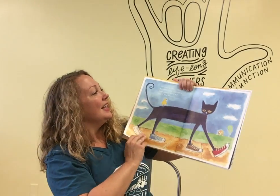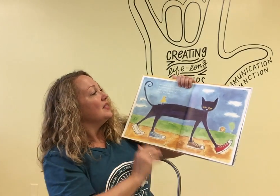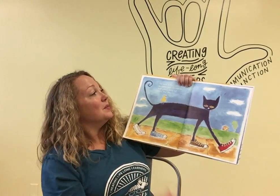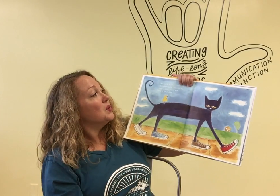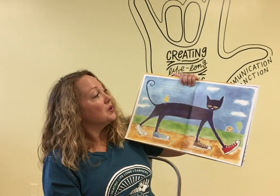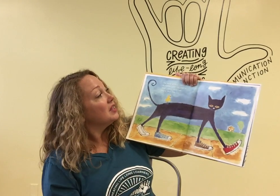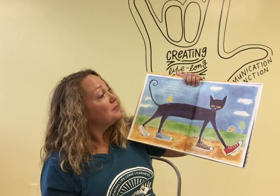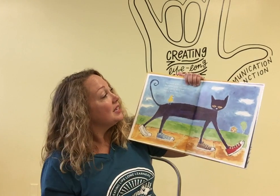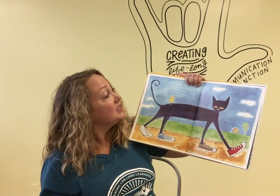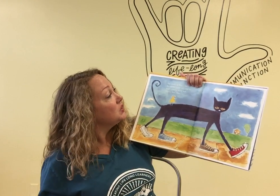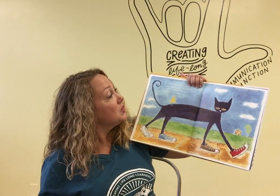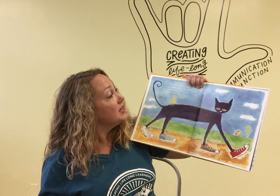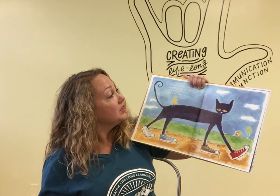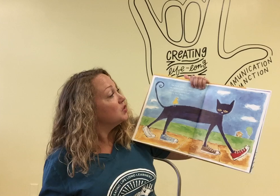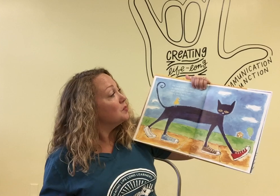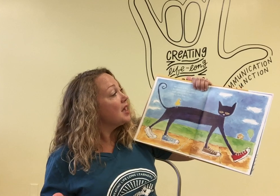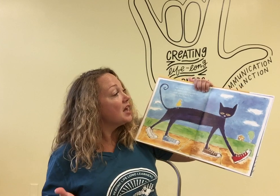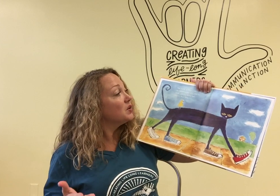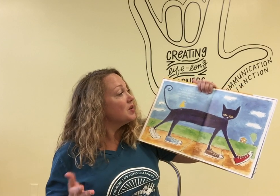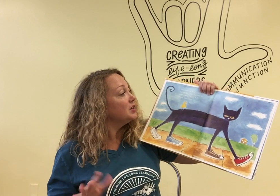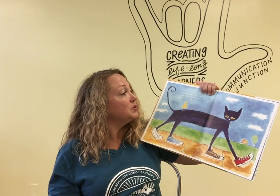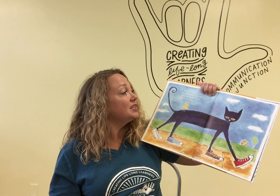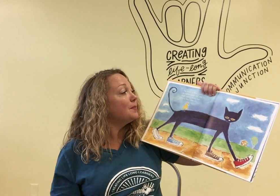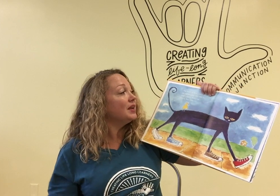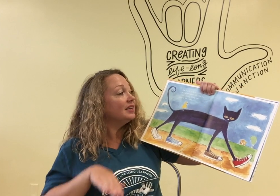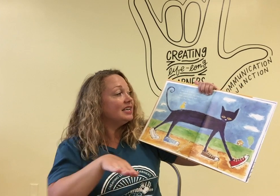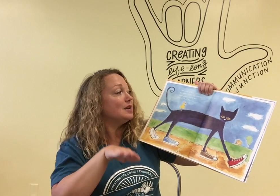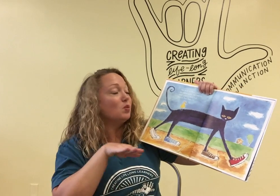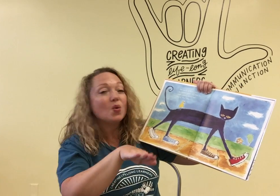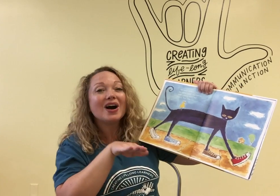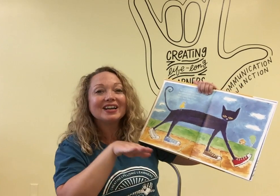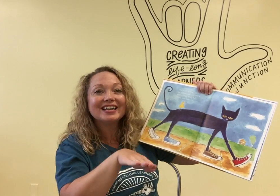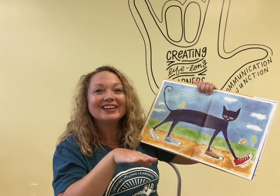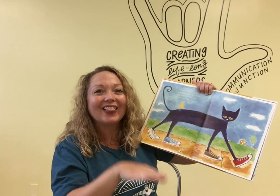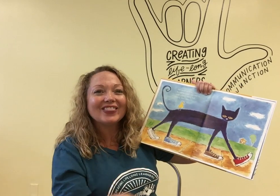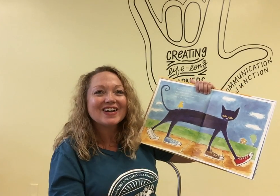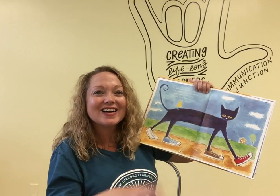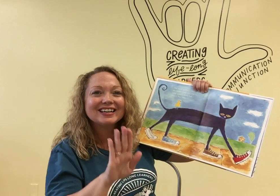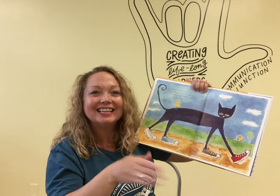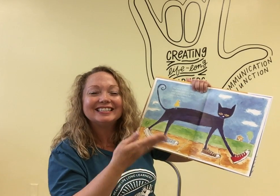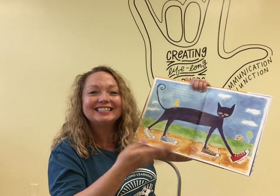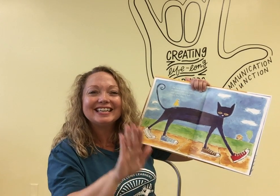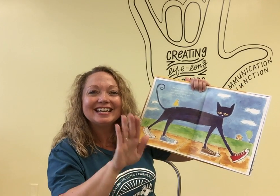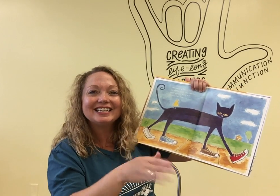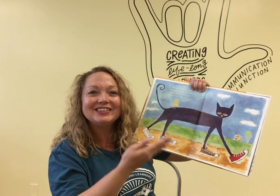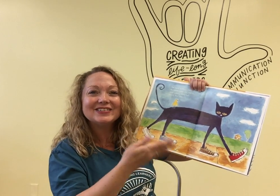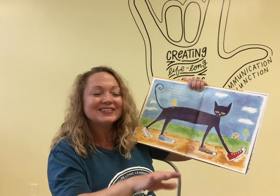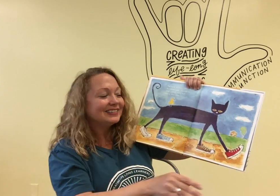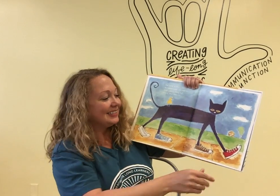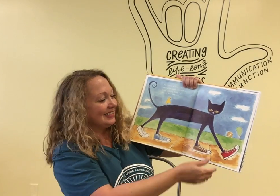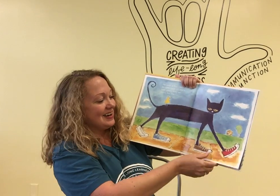The moral of Pete's story is no matter what you step in, keep walking along and singing your